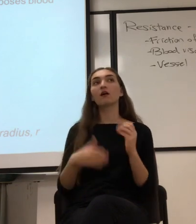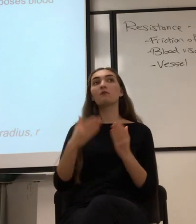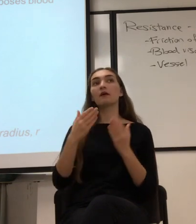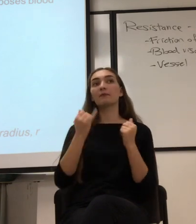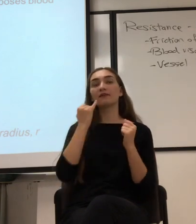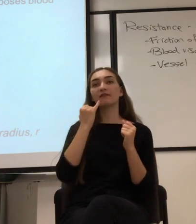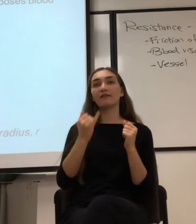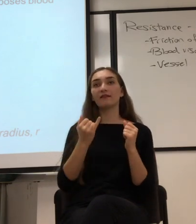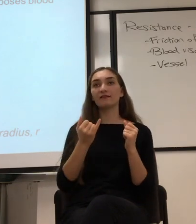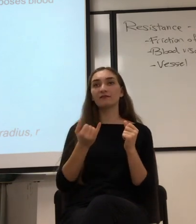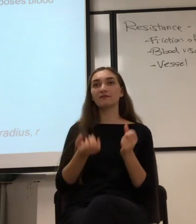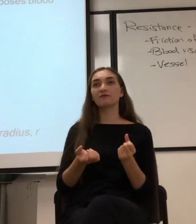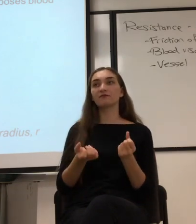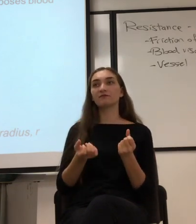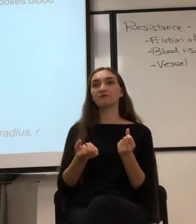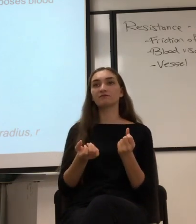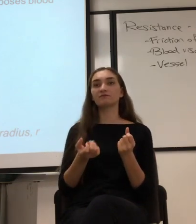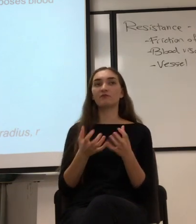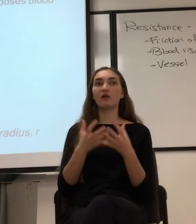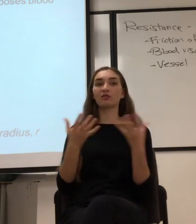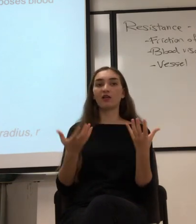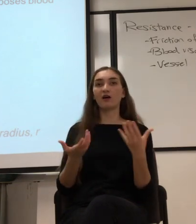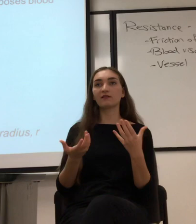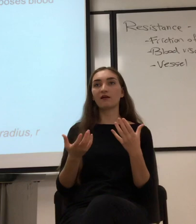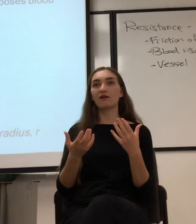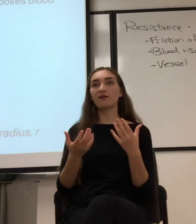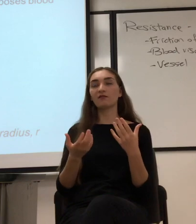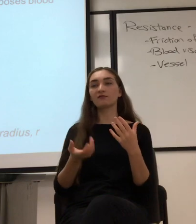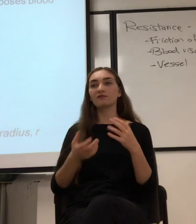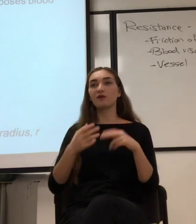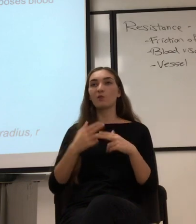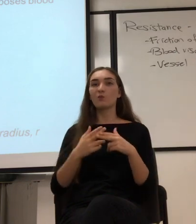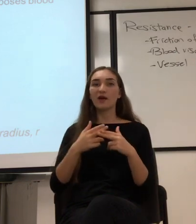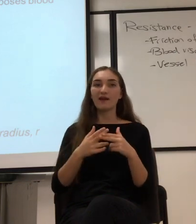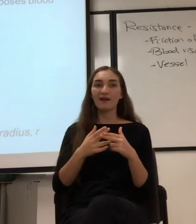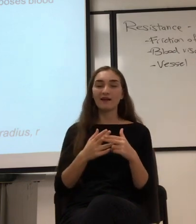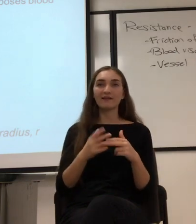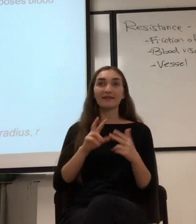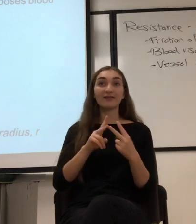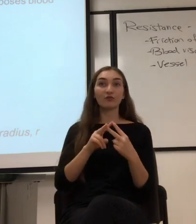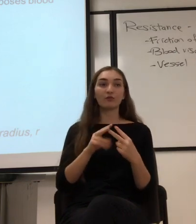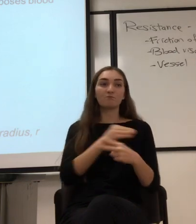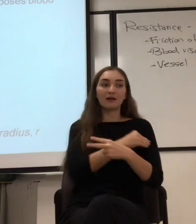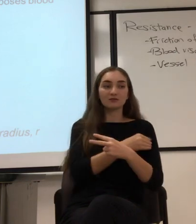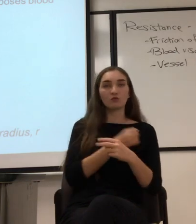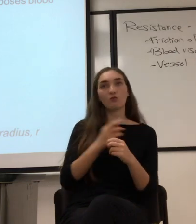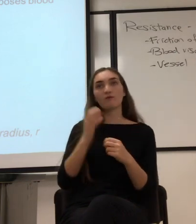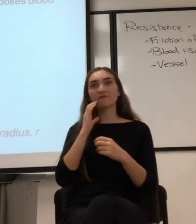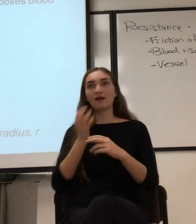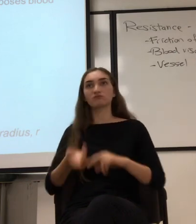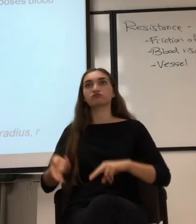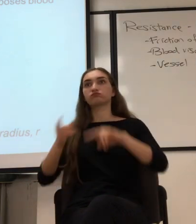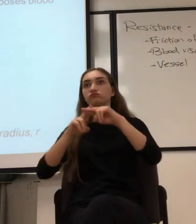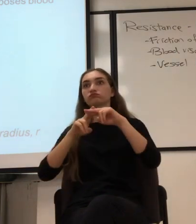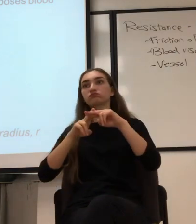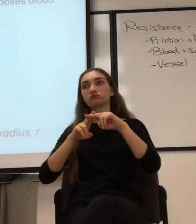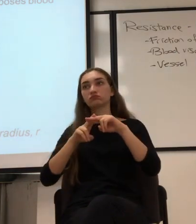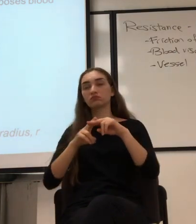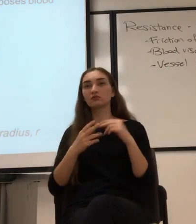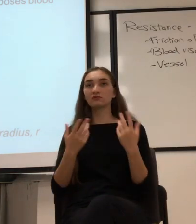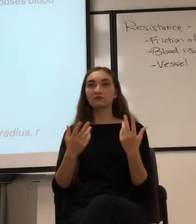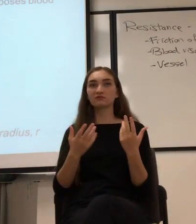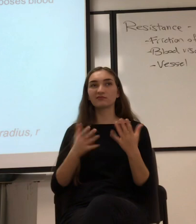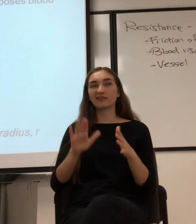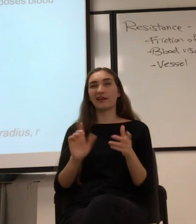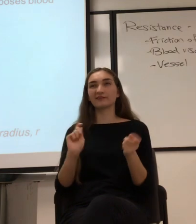10 or 20 pounds of fat or muscle, depending on what you're doing. All that that extra tissue needs more blood vessels.